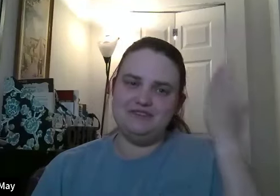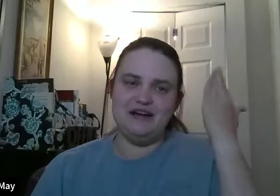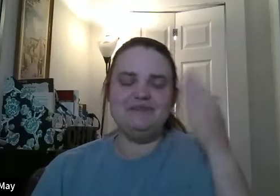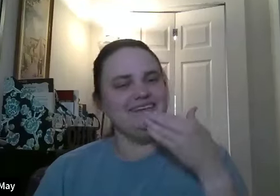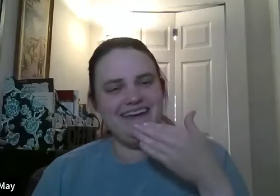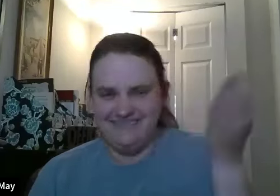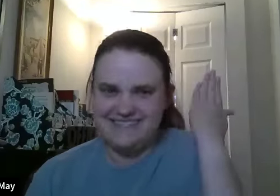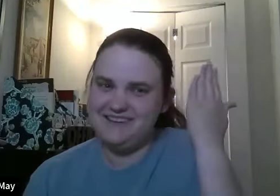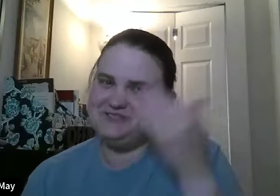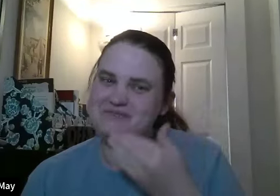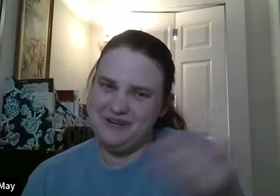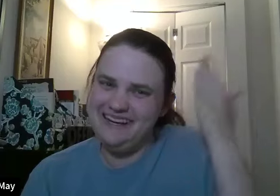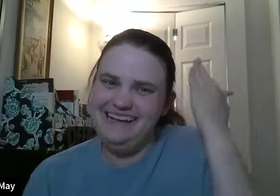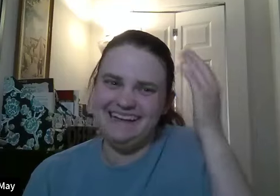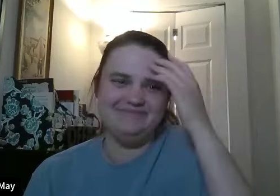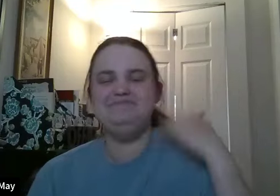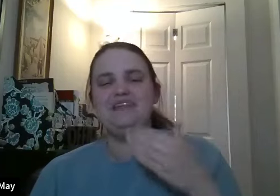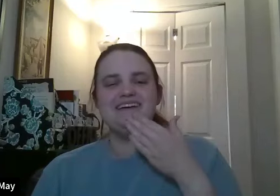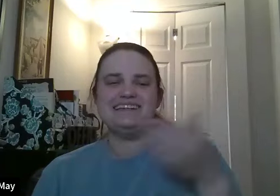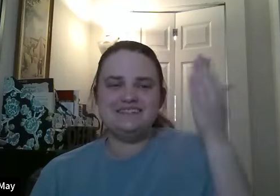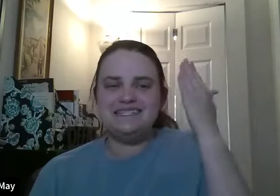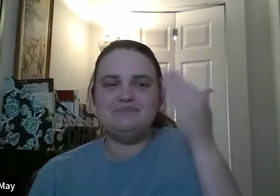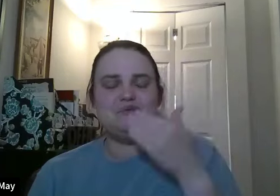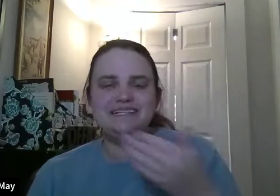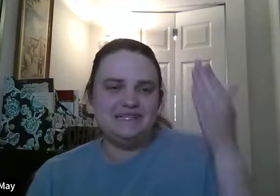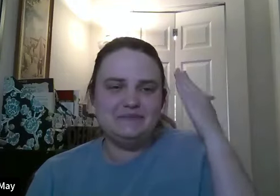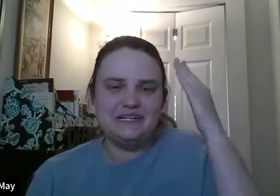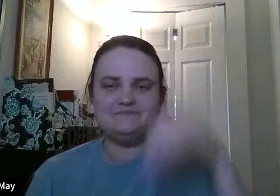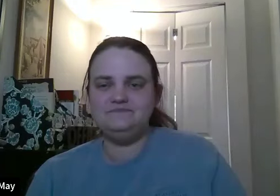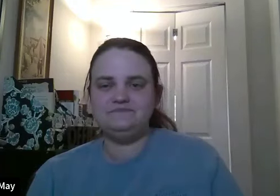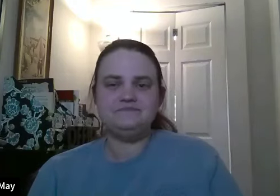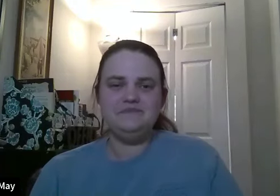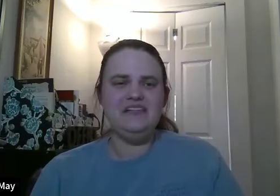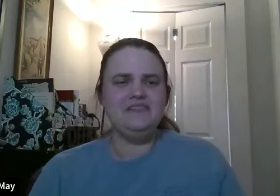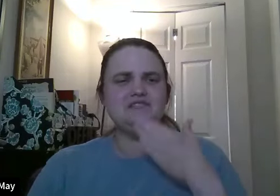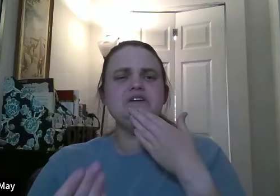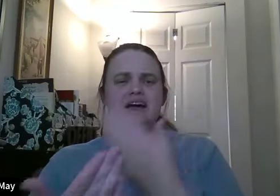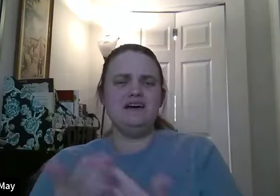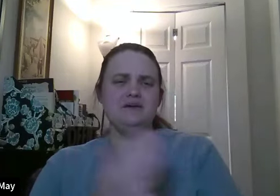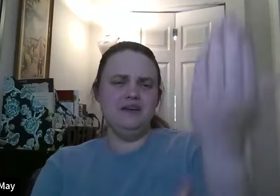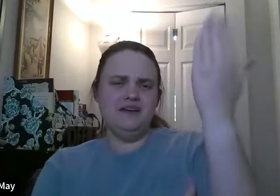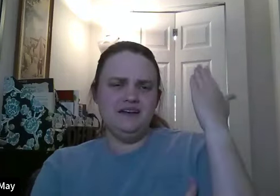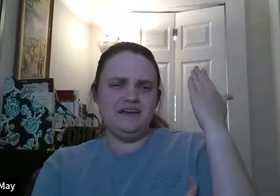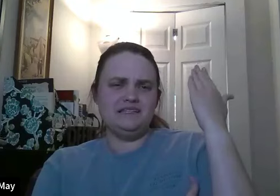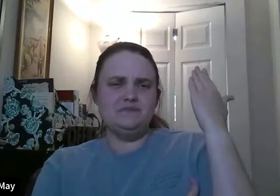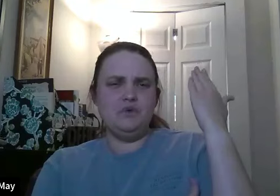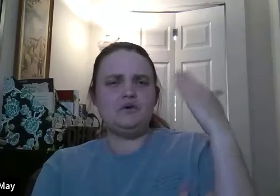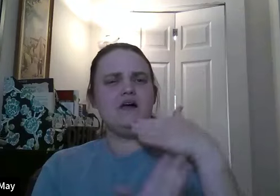try to be like, hey, this is also good morning. A nice little simple one. Good morning. And this one is more